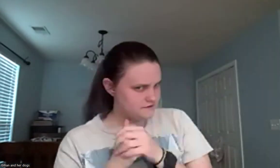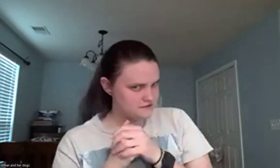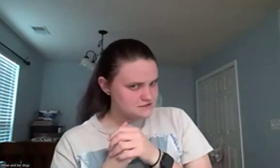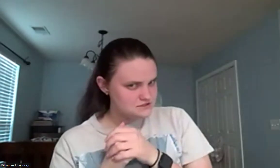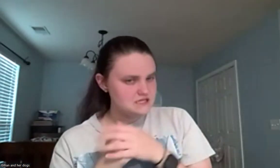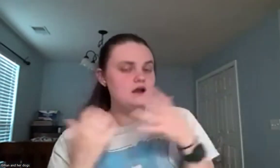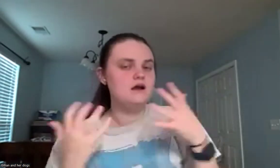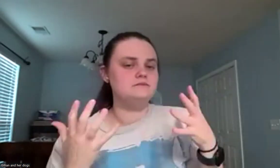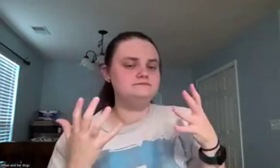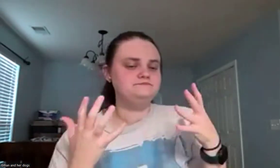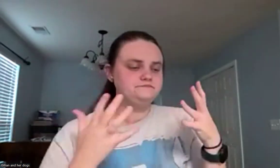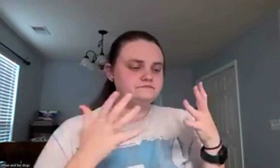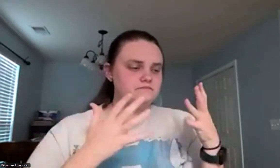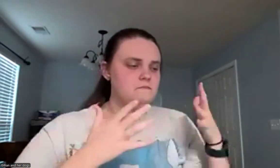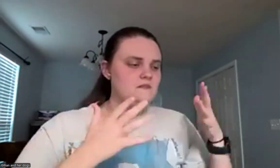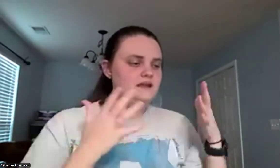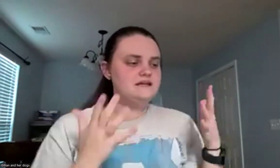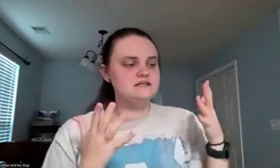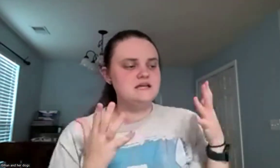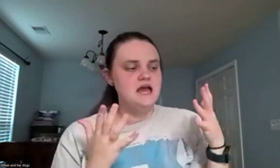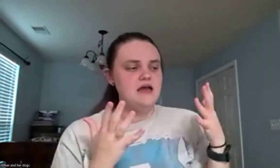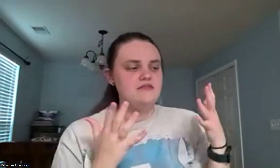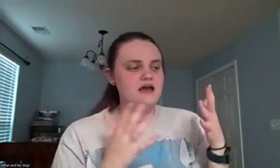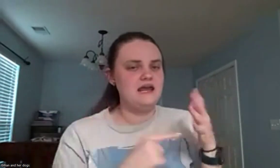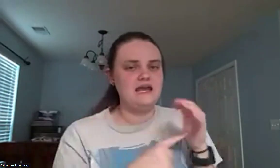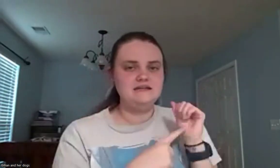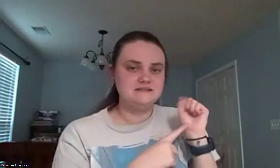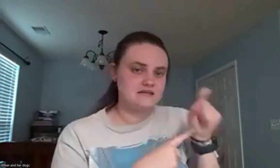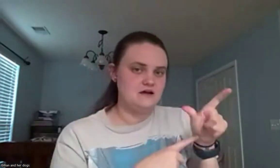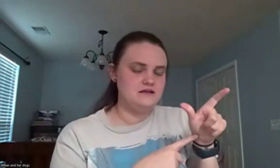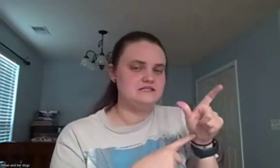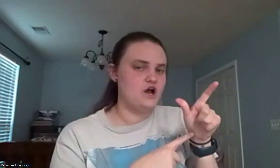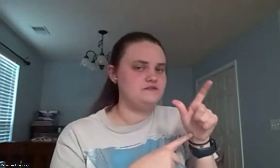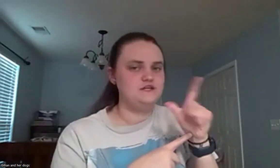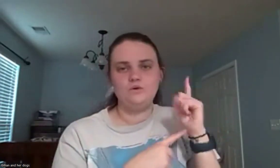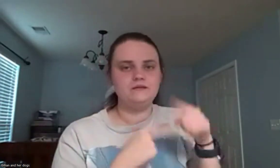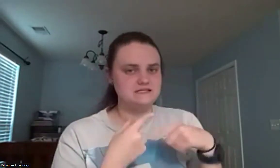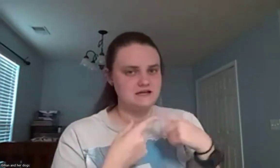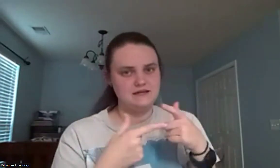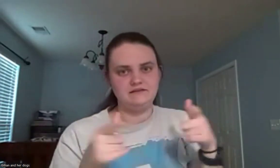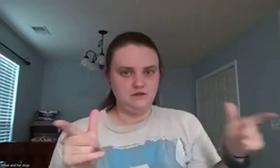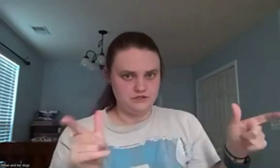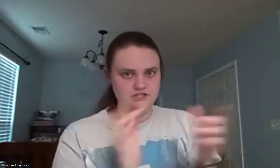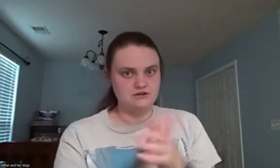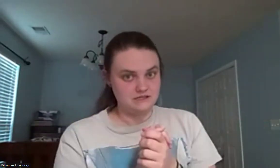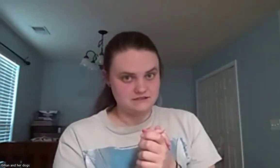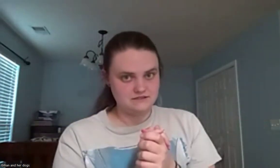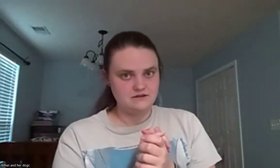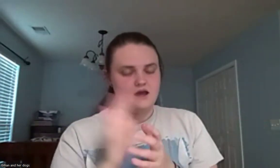is interesting. Is that ASL is not the only sign language there is. I